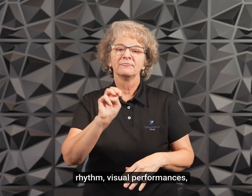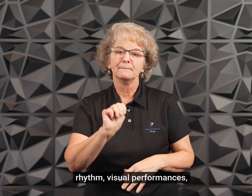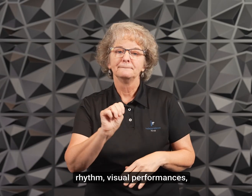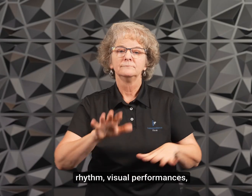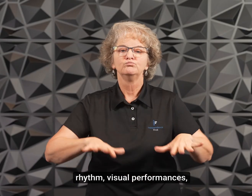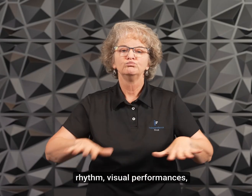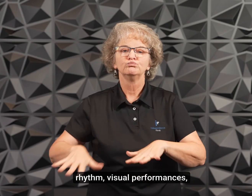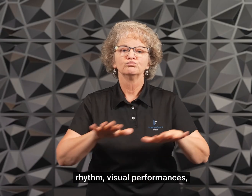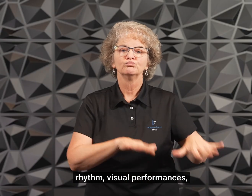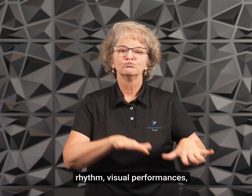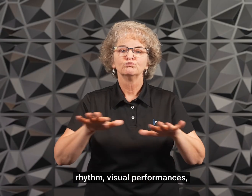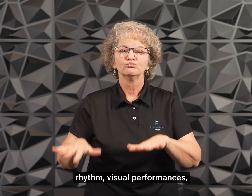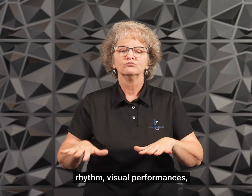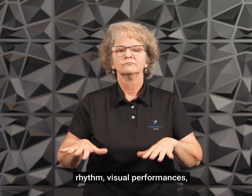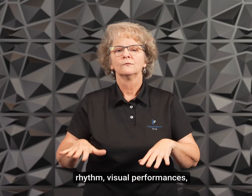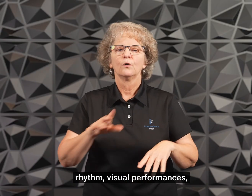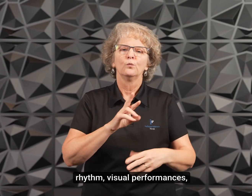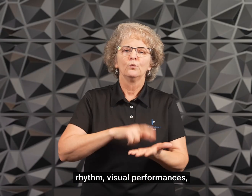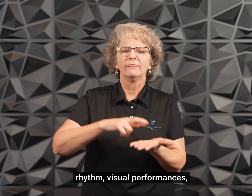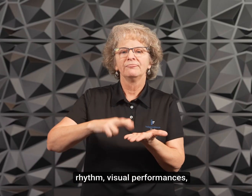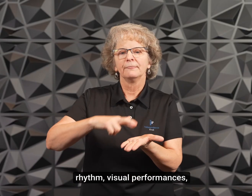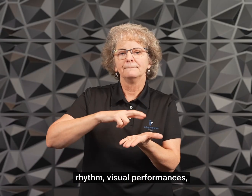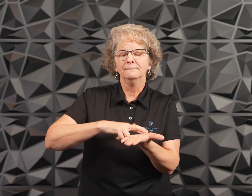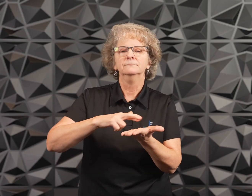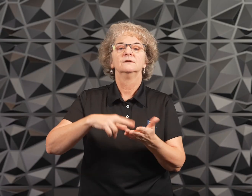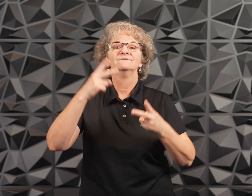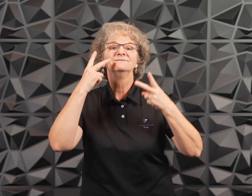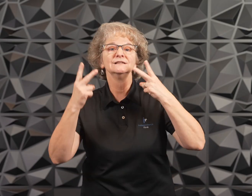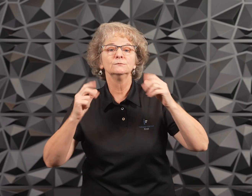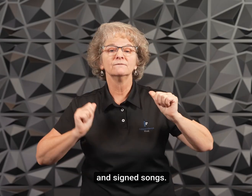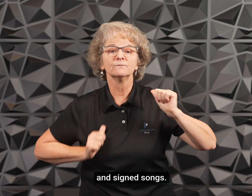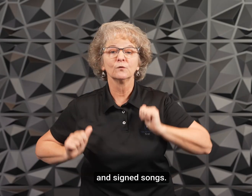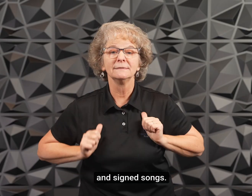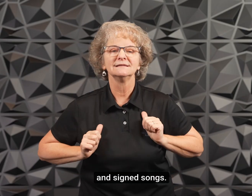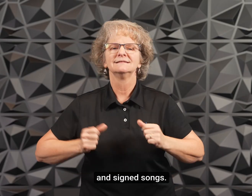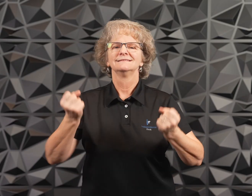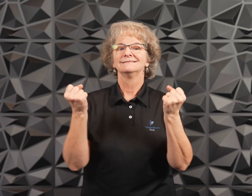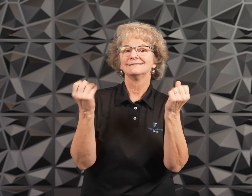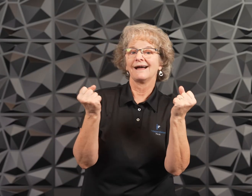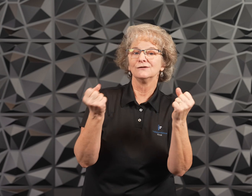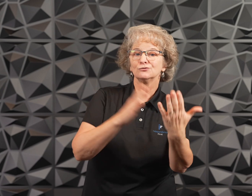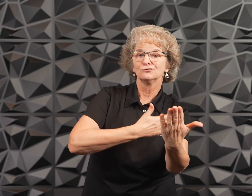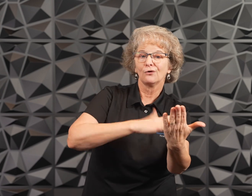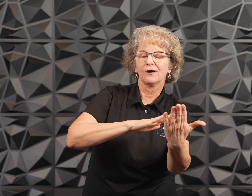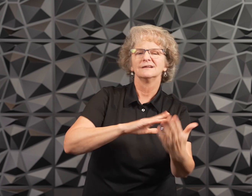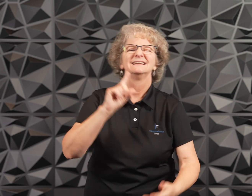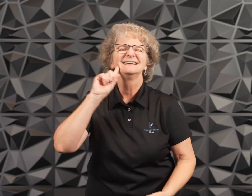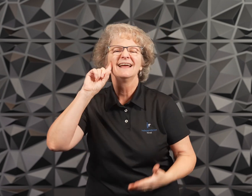rhythm, visual performances, and sign songs. The